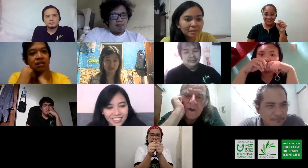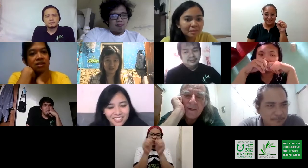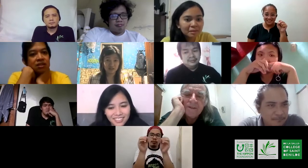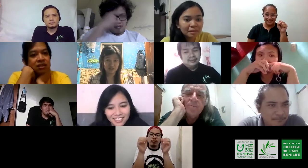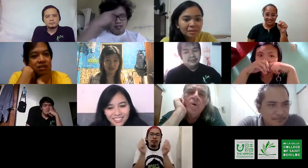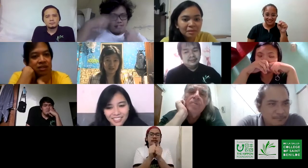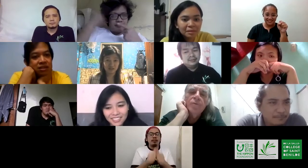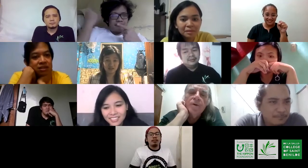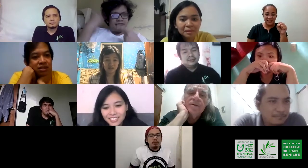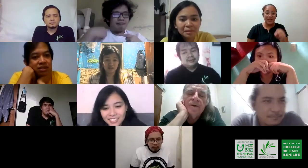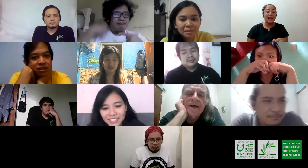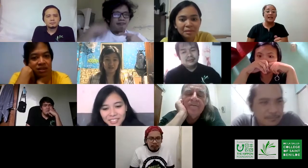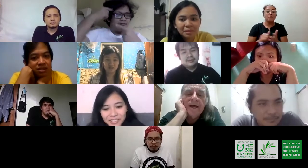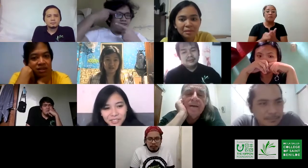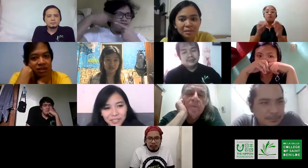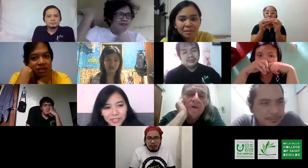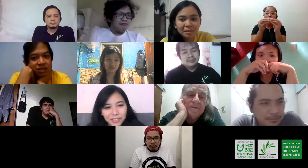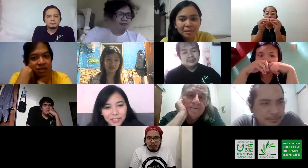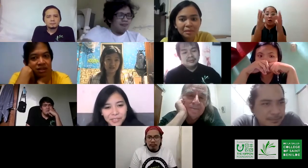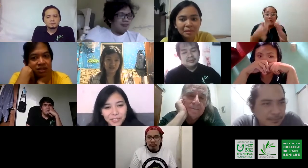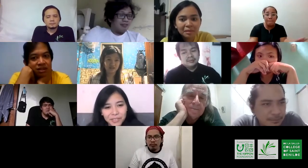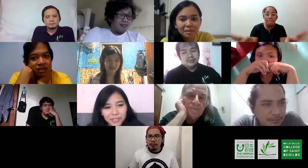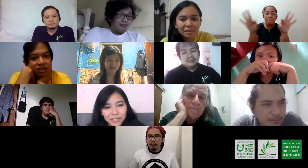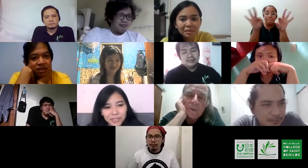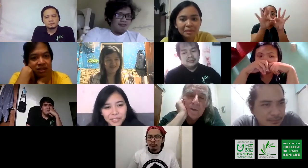That's why it's more important to have a handbook.